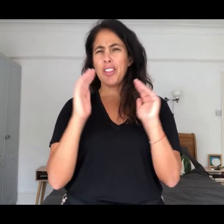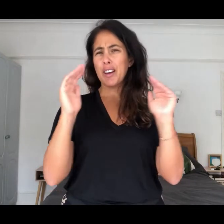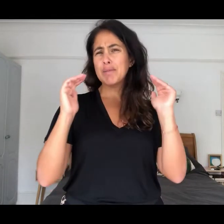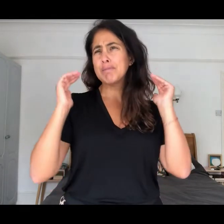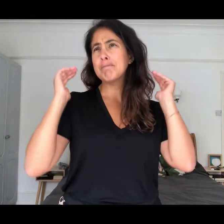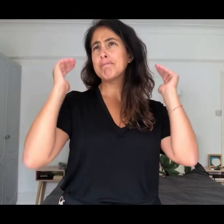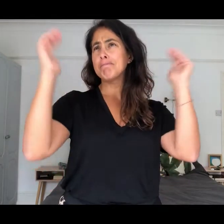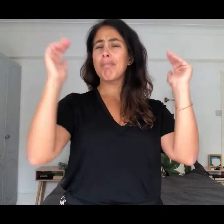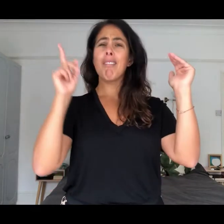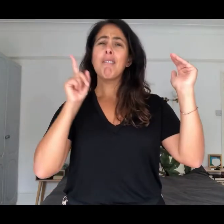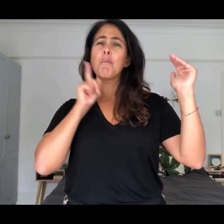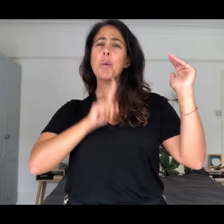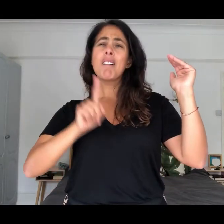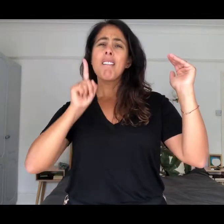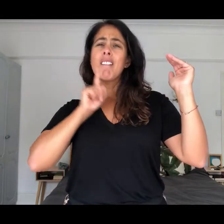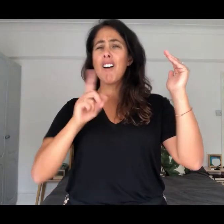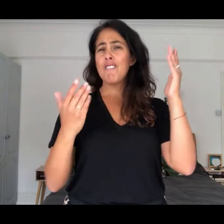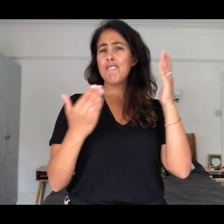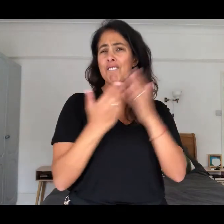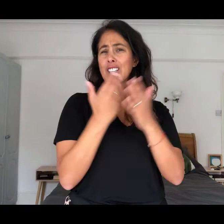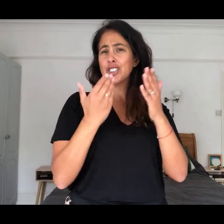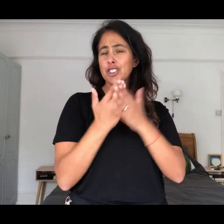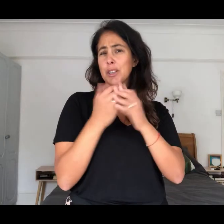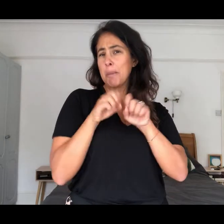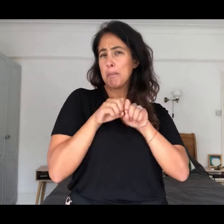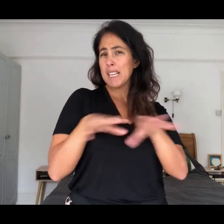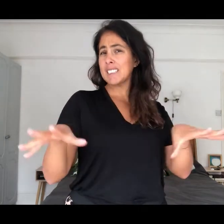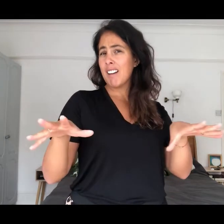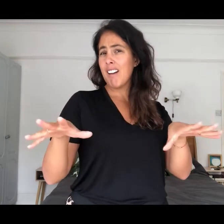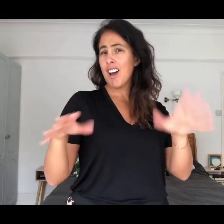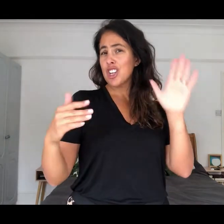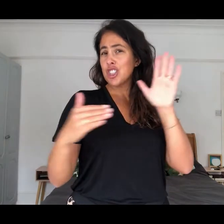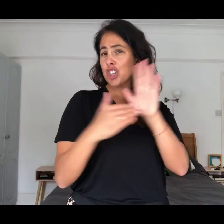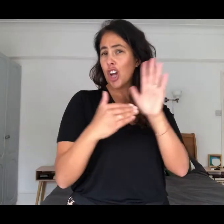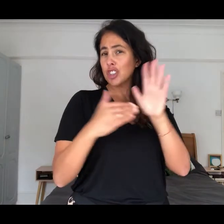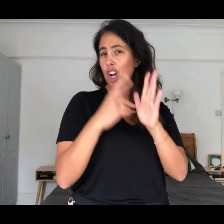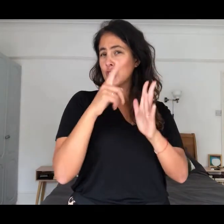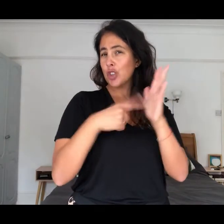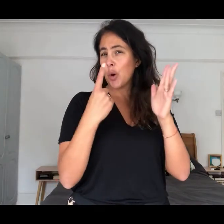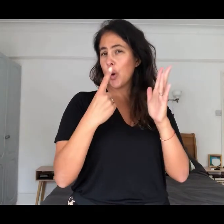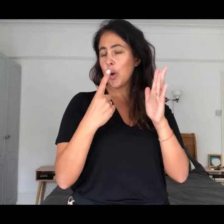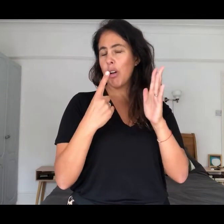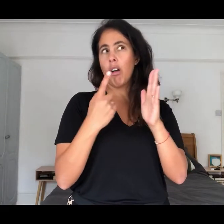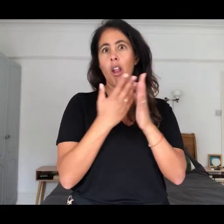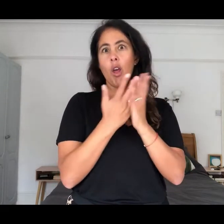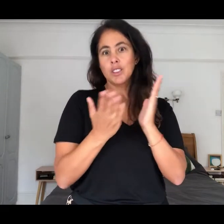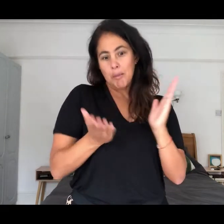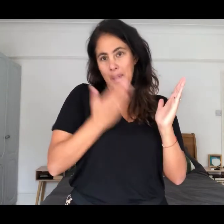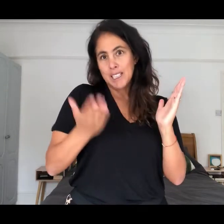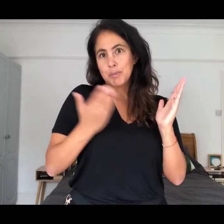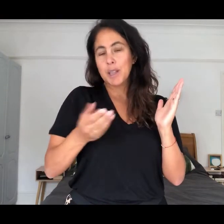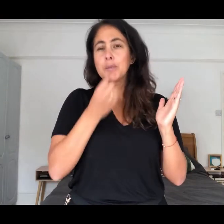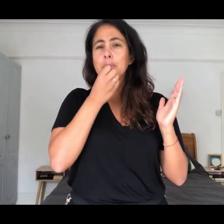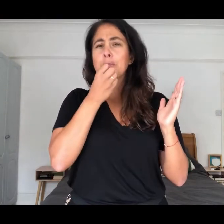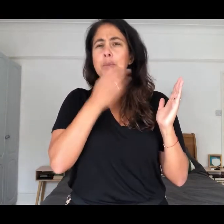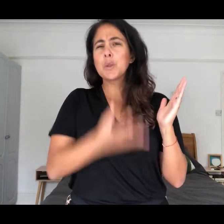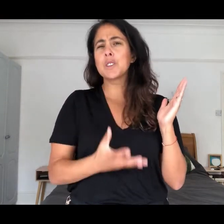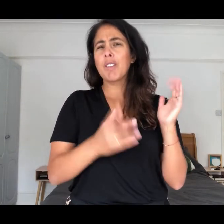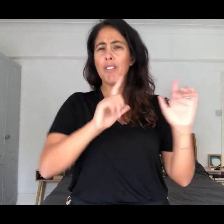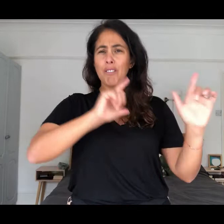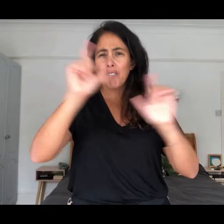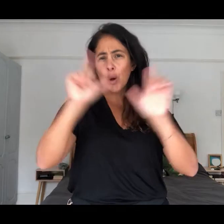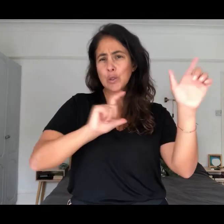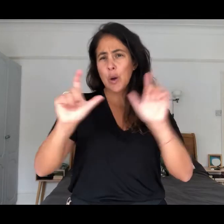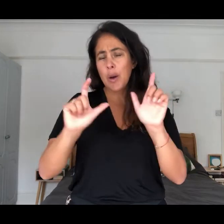fashion media, Zsa Zsa Jones. Multiple page spread. Beautiful, rich toned photographs of my